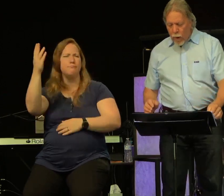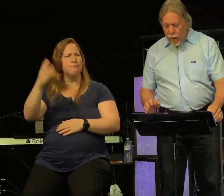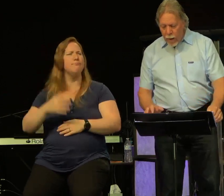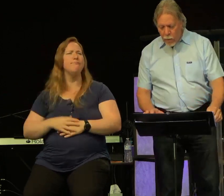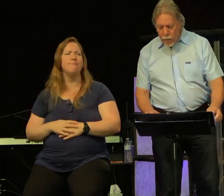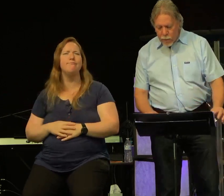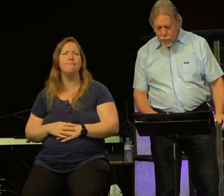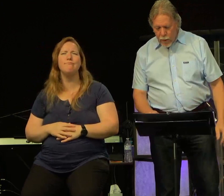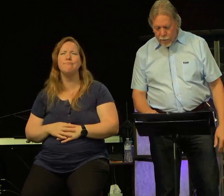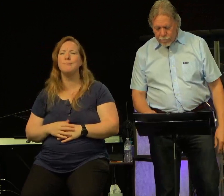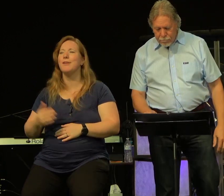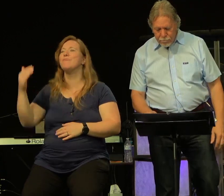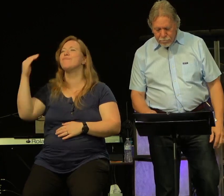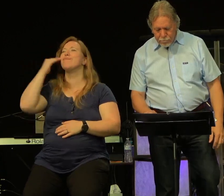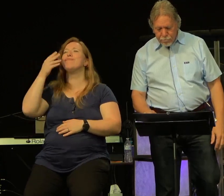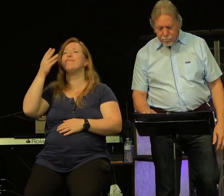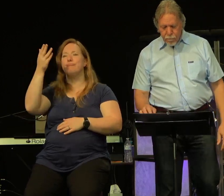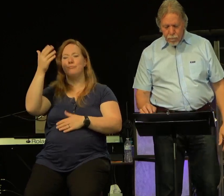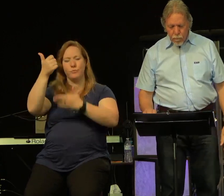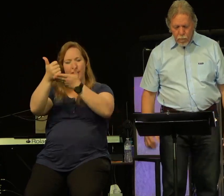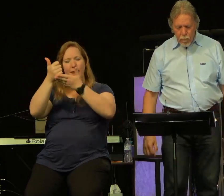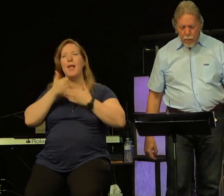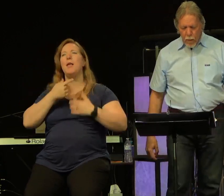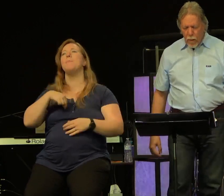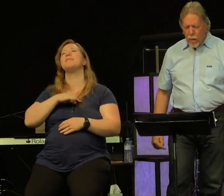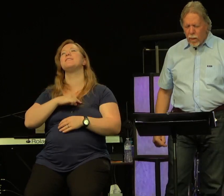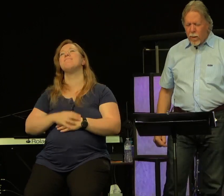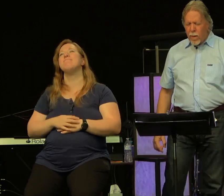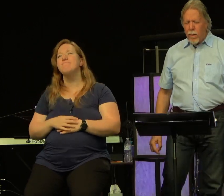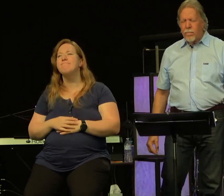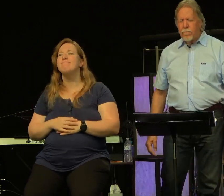and where our help comes from.